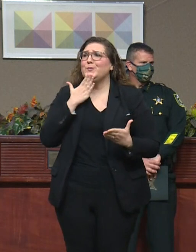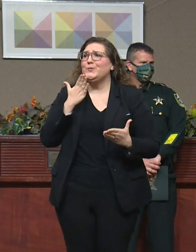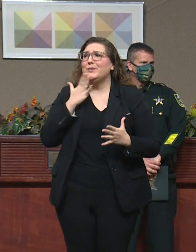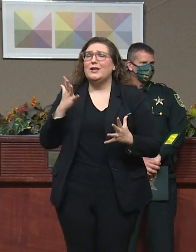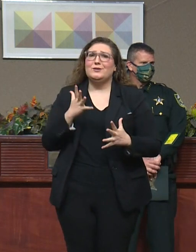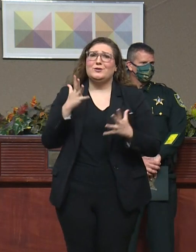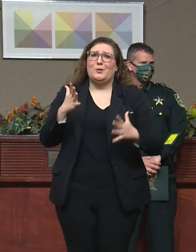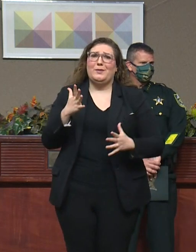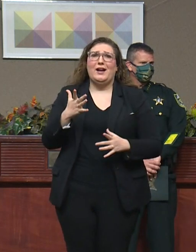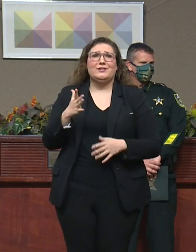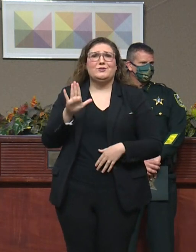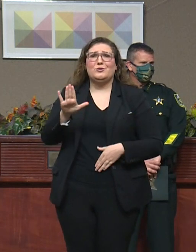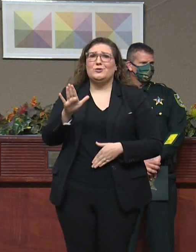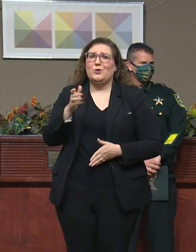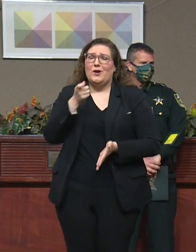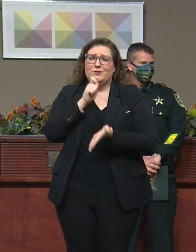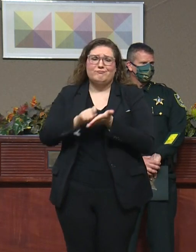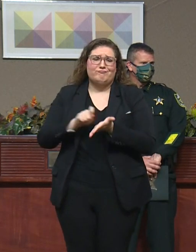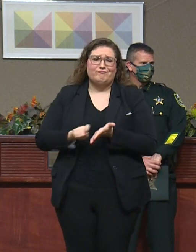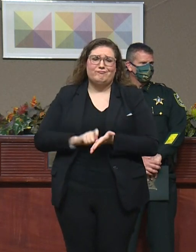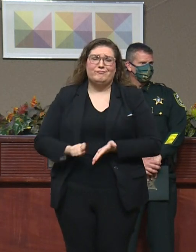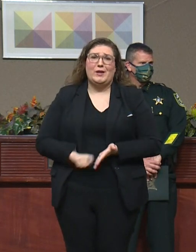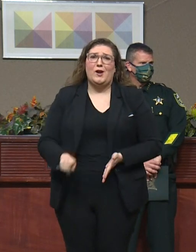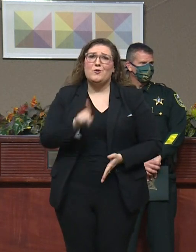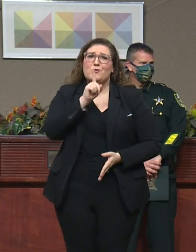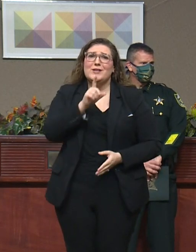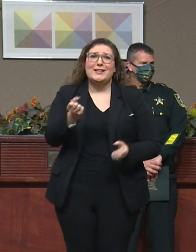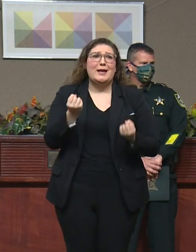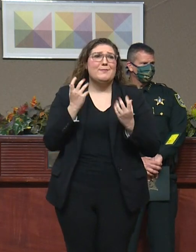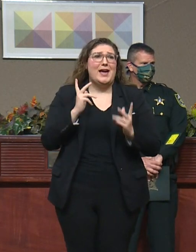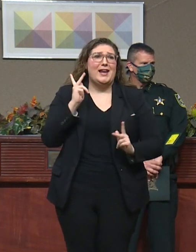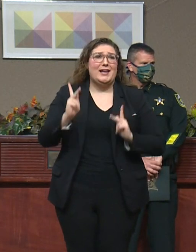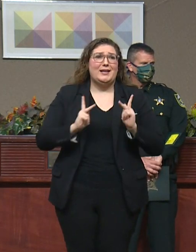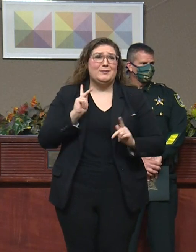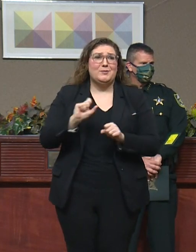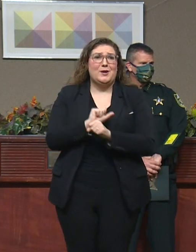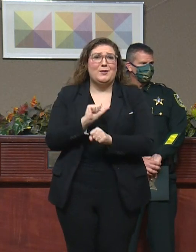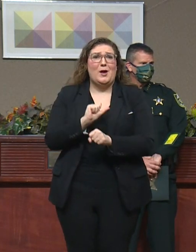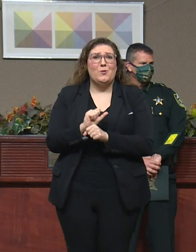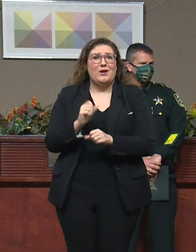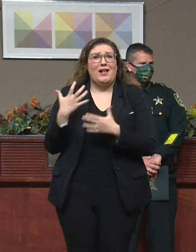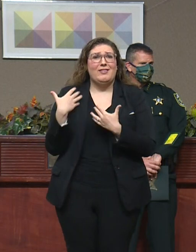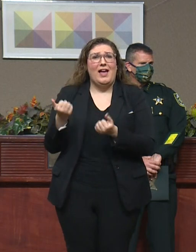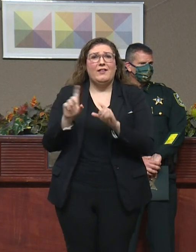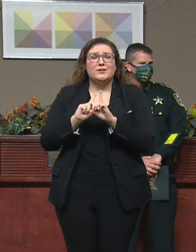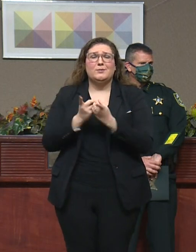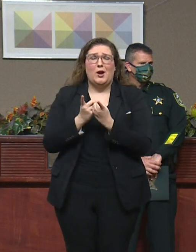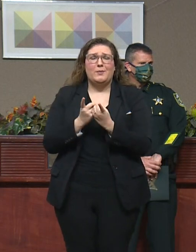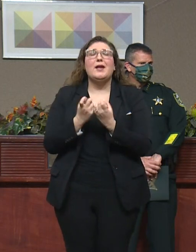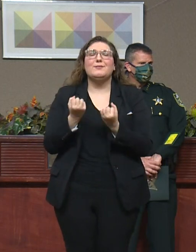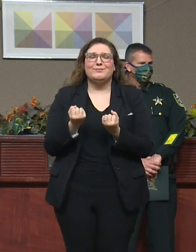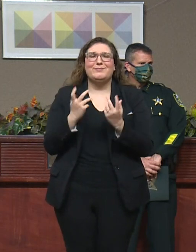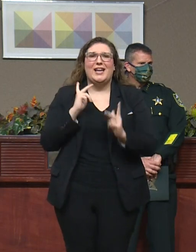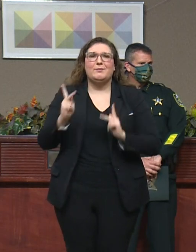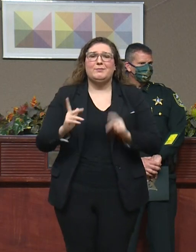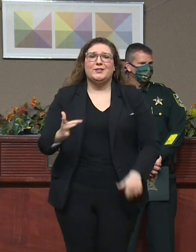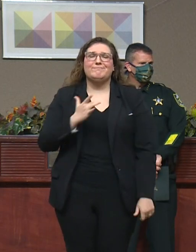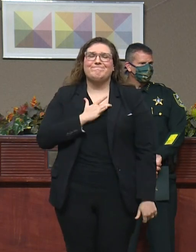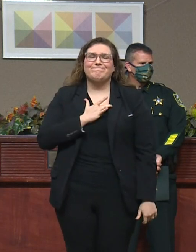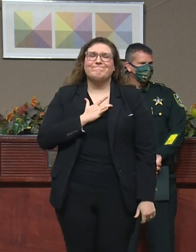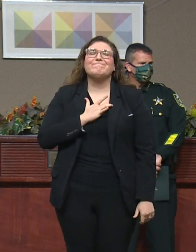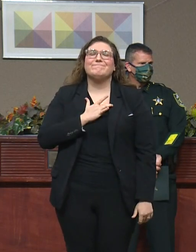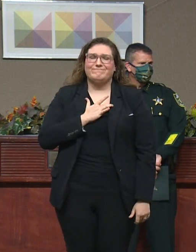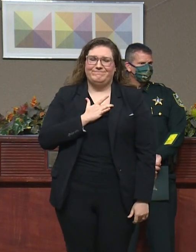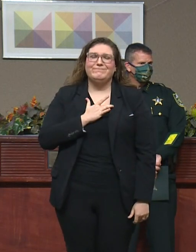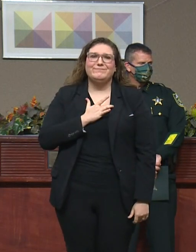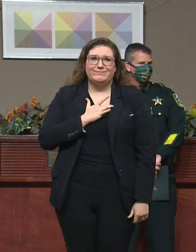for your note. It really touched the hearts of many of our workers at the health department, and we made this thank you note